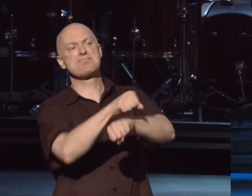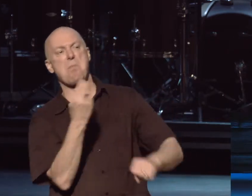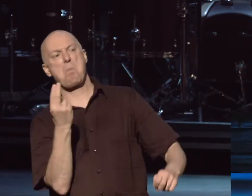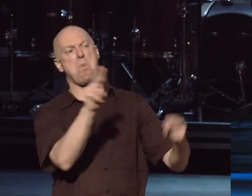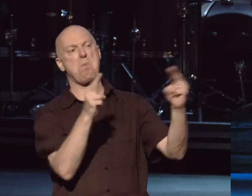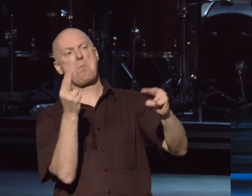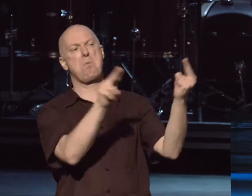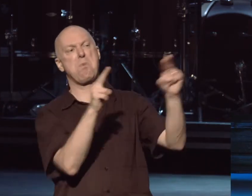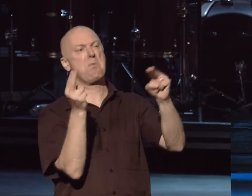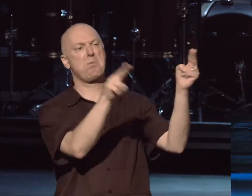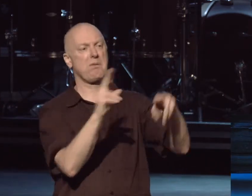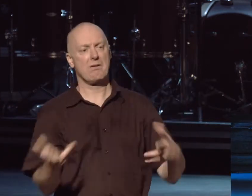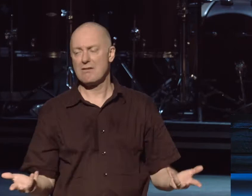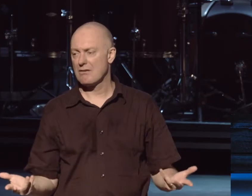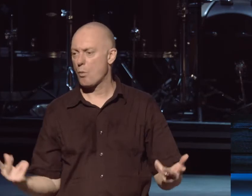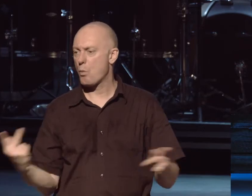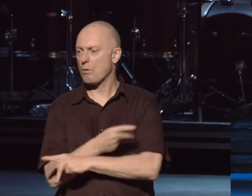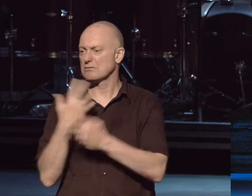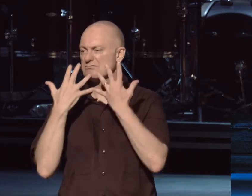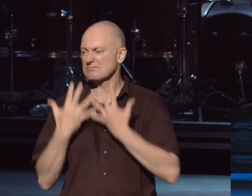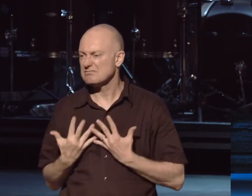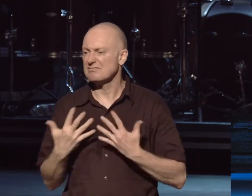of our misery.